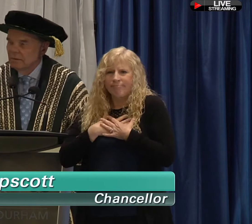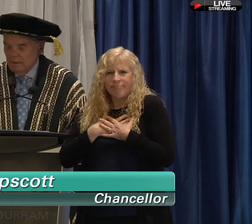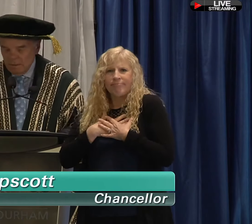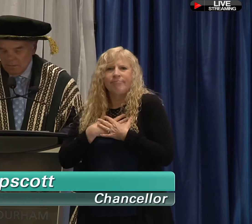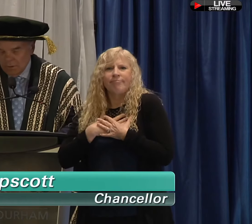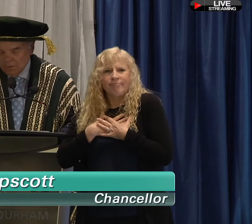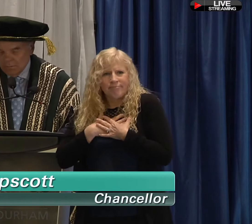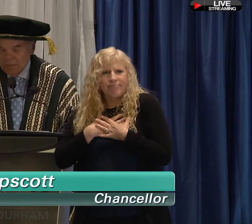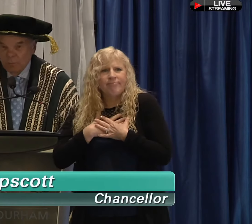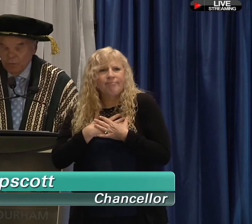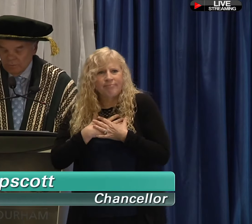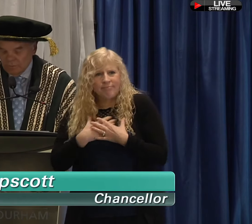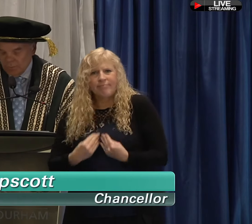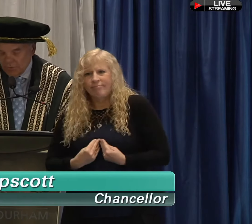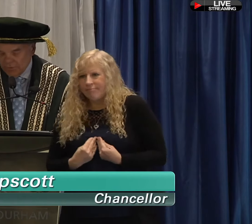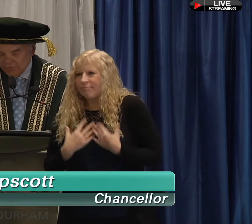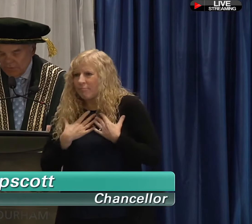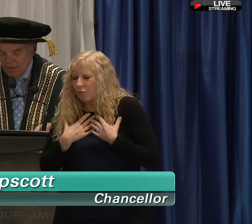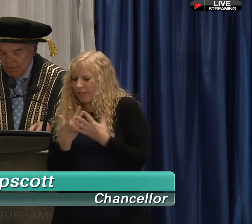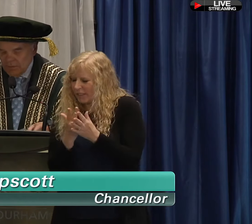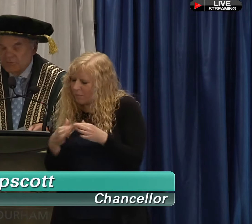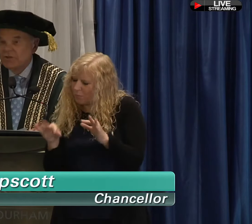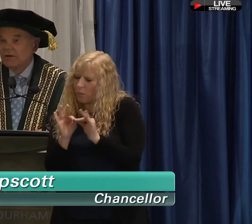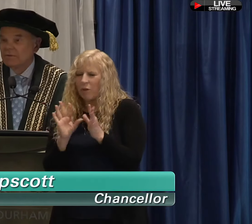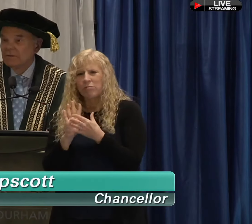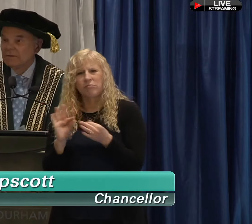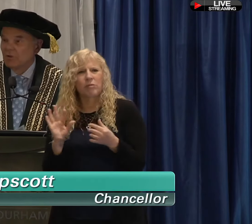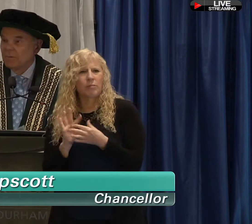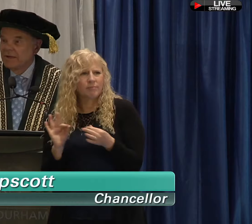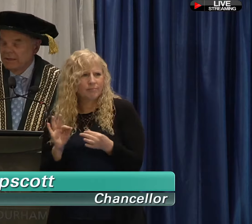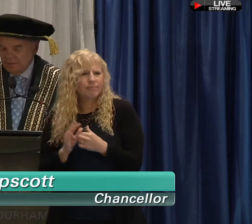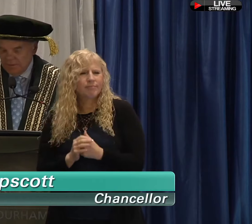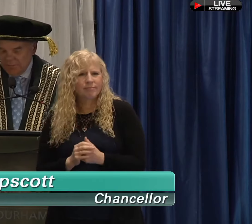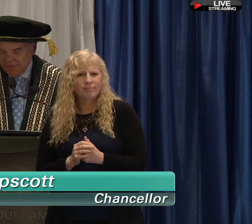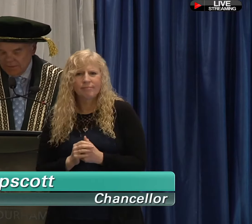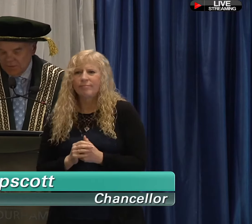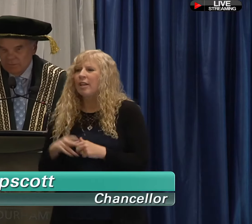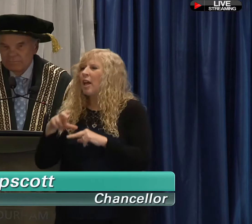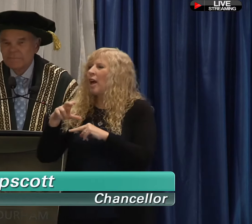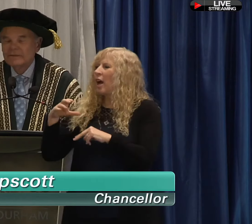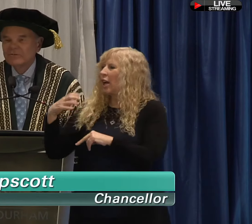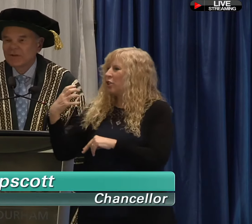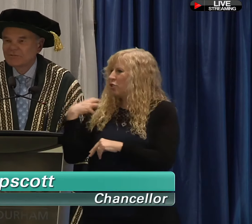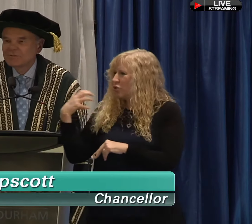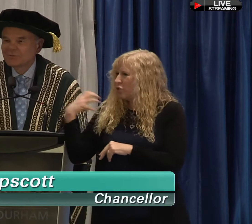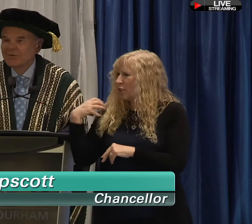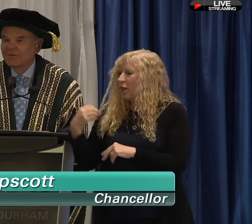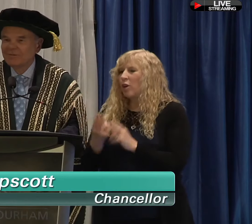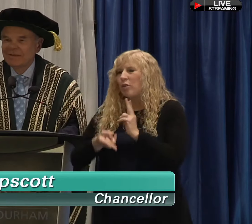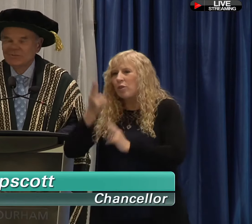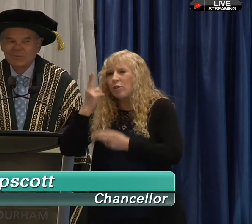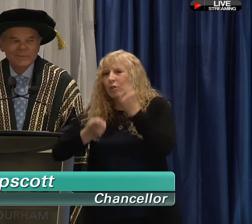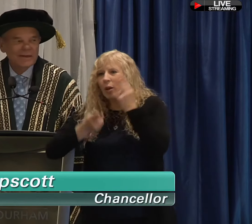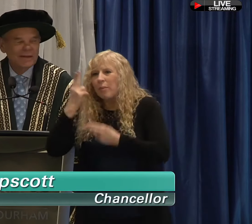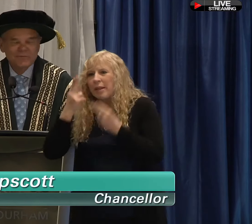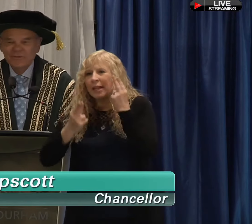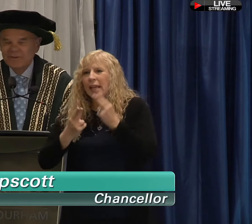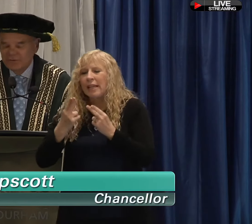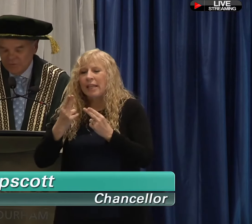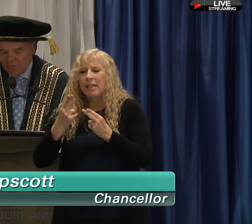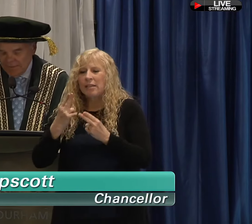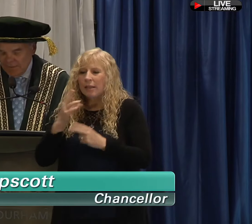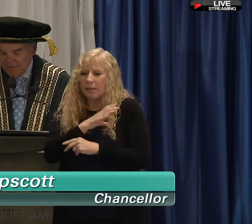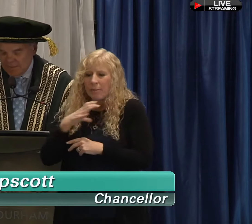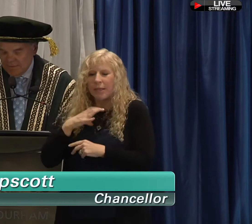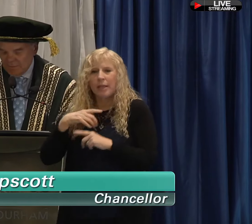moving and important remarks. I chair the nominating committee in our discussions are confidential, but I have to